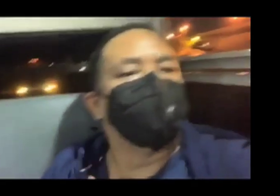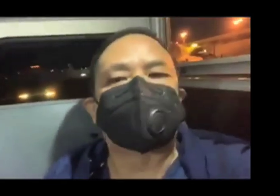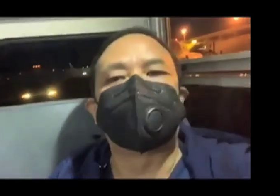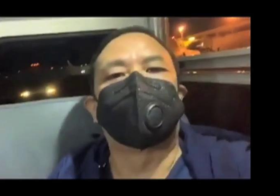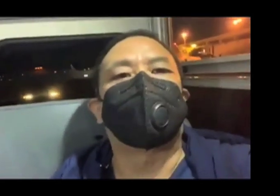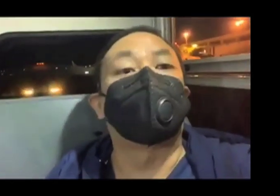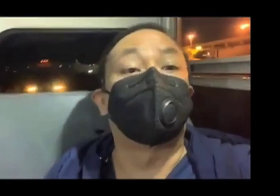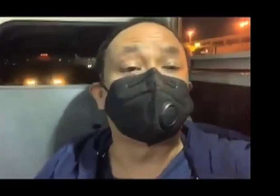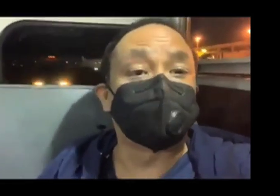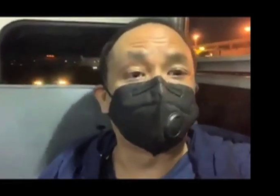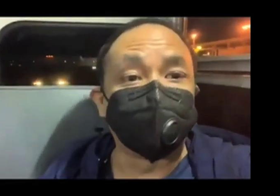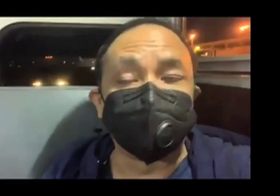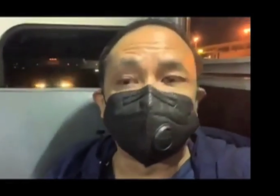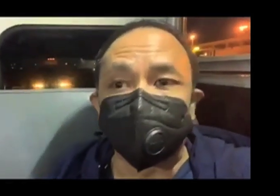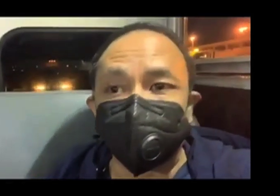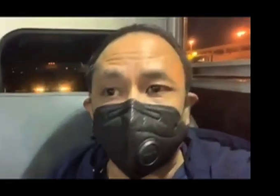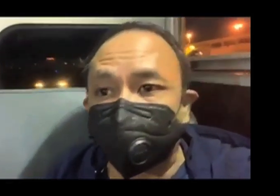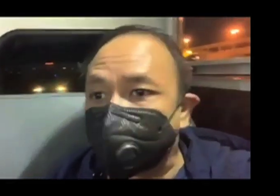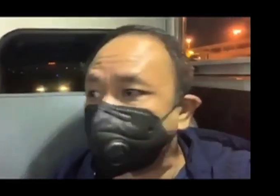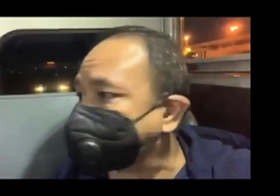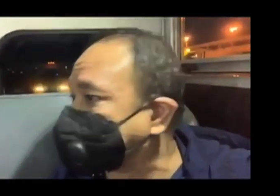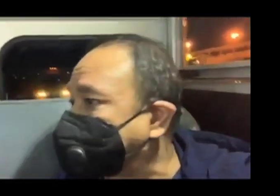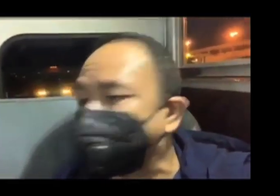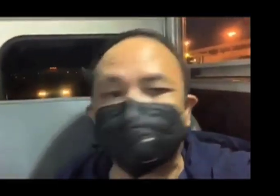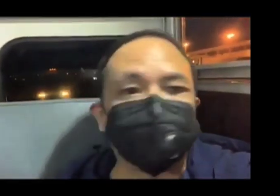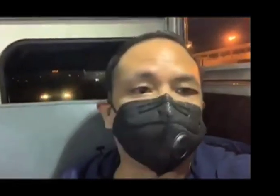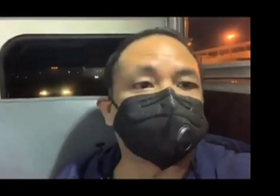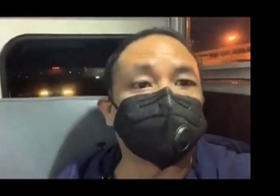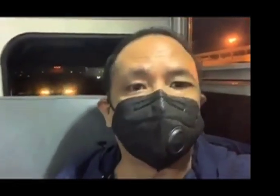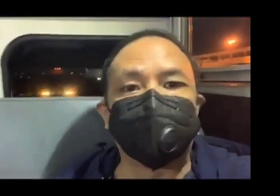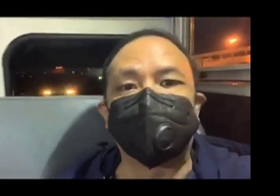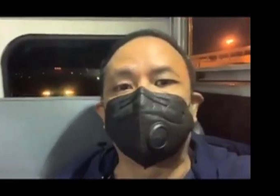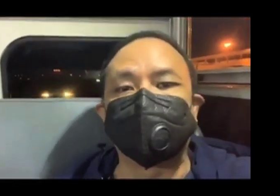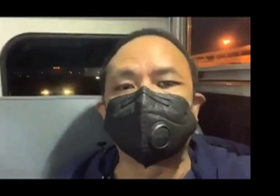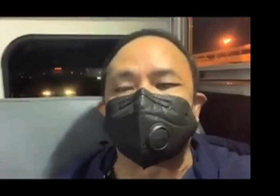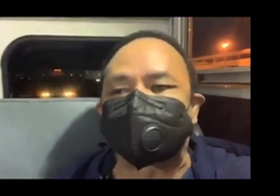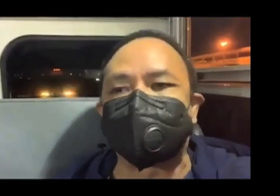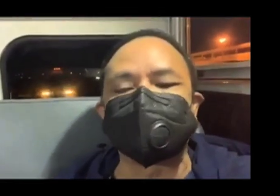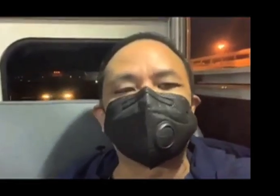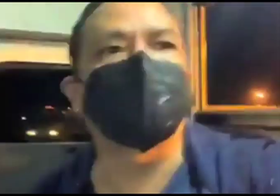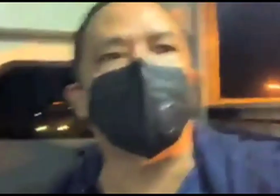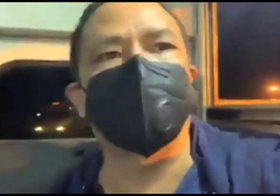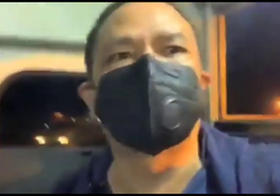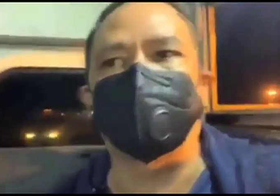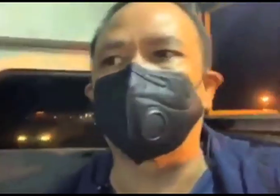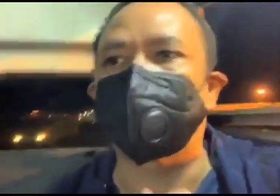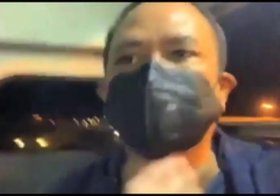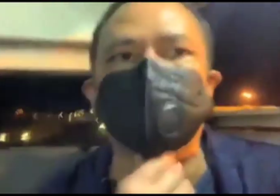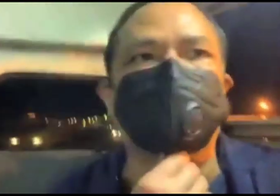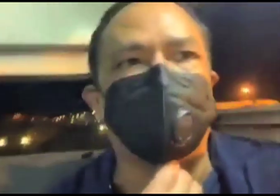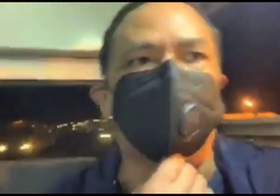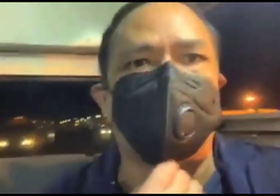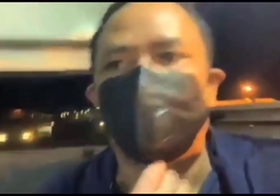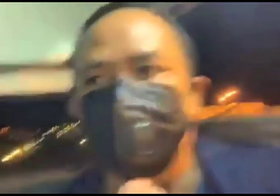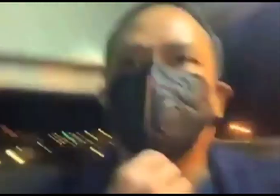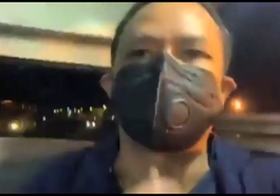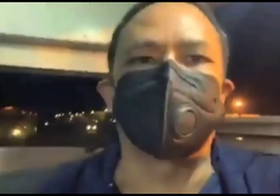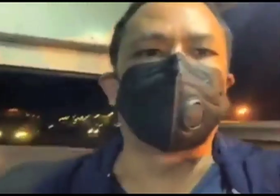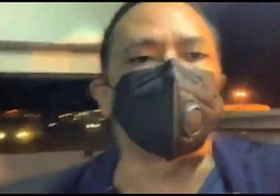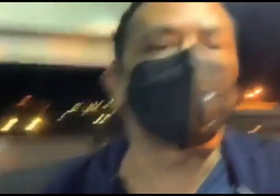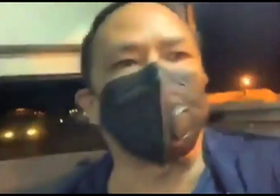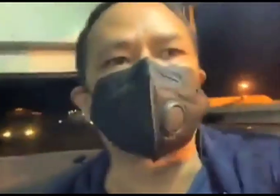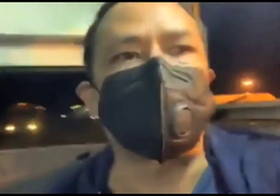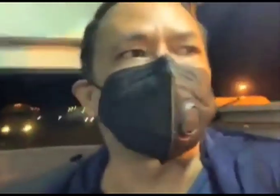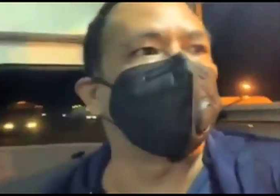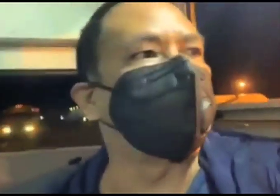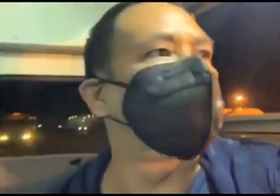I let a bunch Anyways, of people get on. I don't know if I'm supposed to be videotaping back here in the tarmac, but we're going to isolation. We've been chronicling his COVID